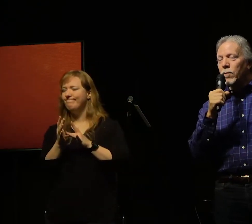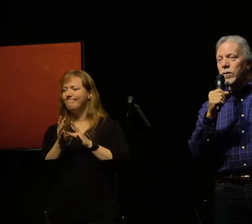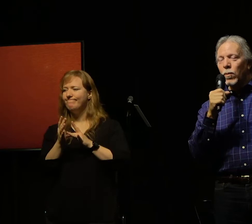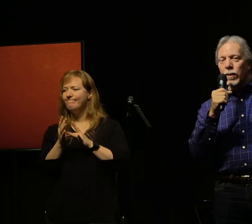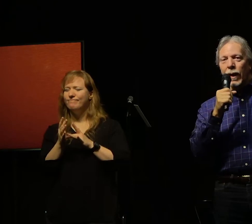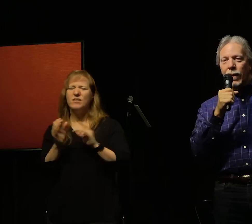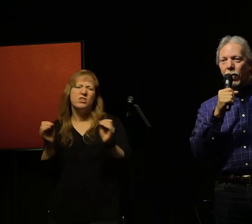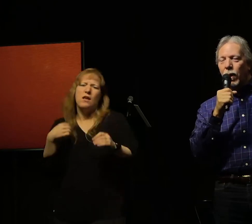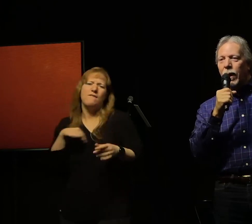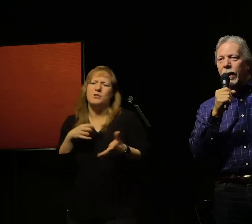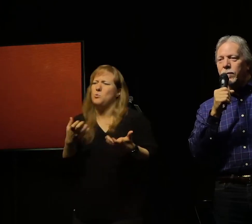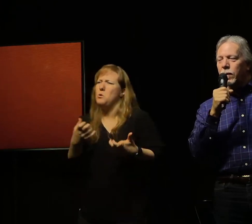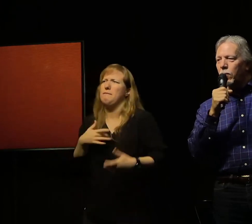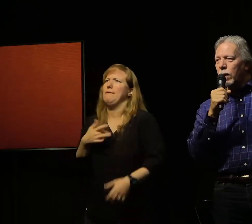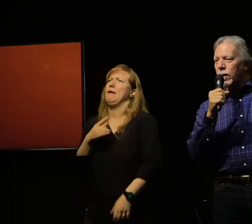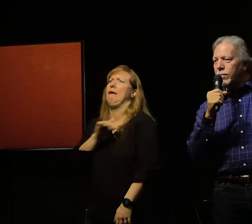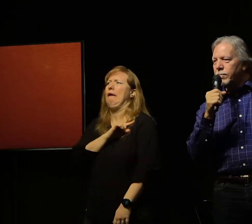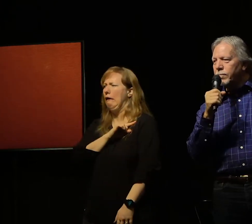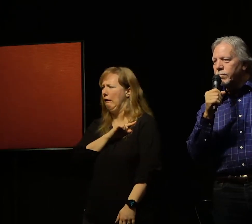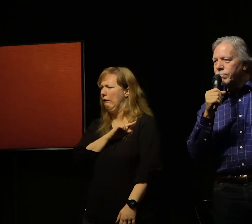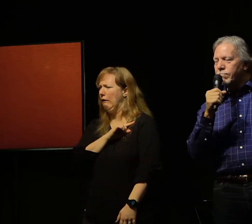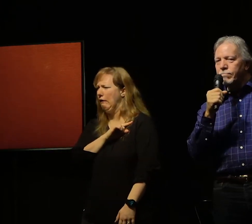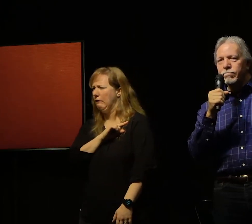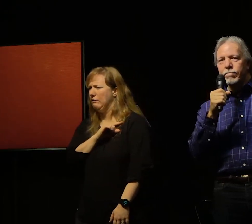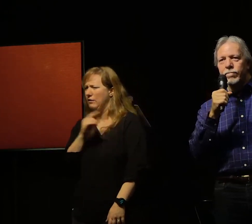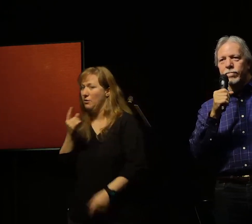None of us want that on our hands, do we?